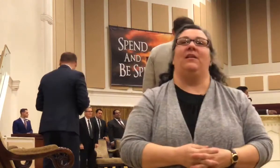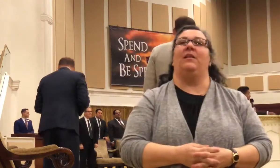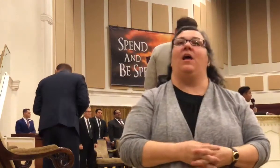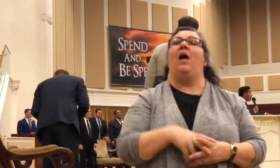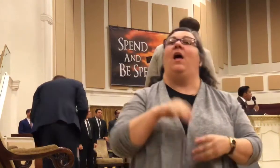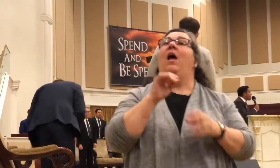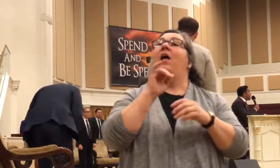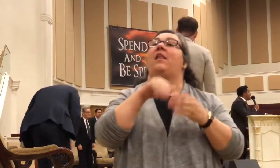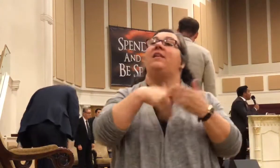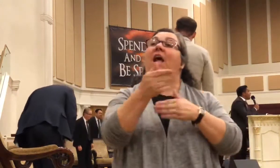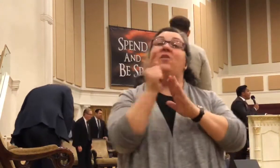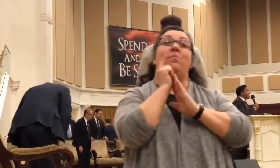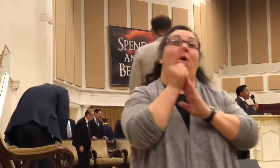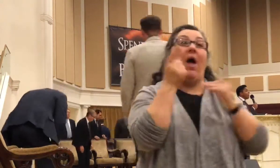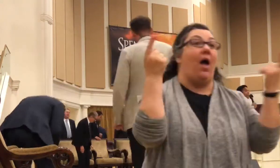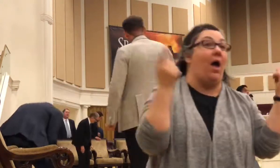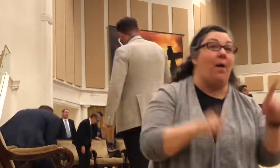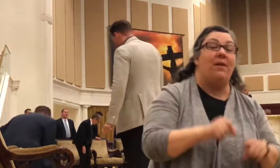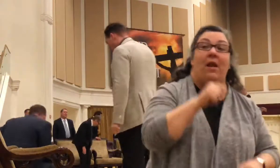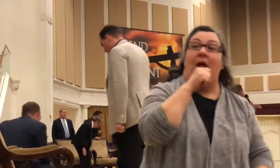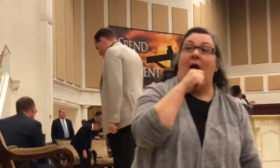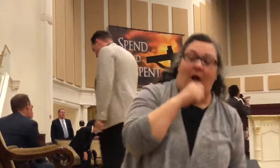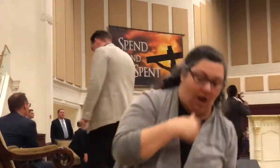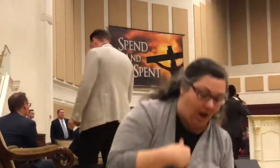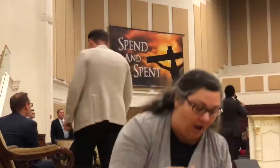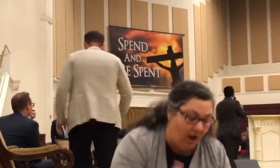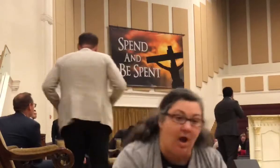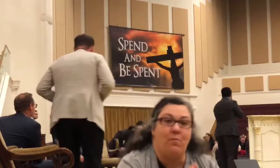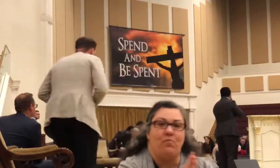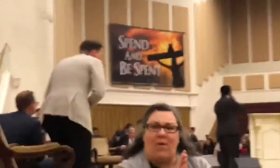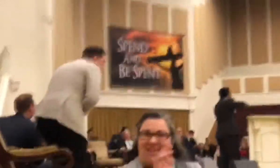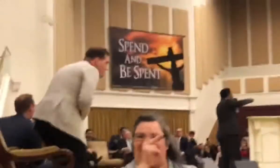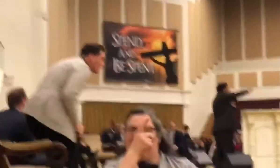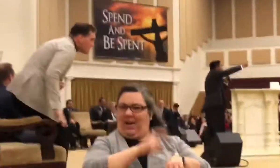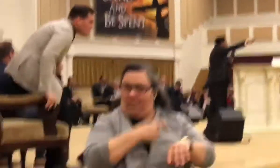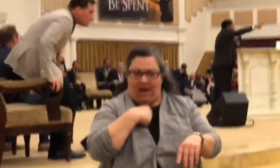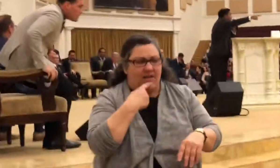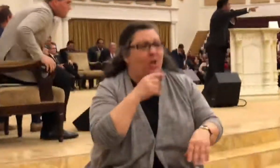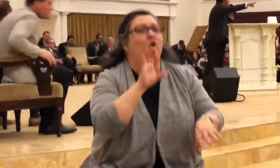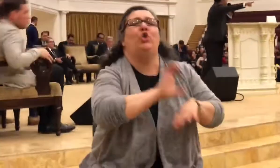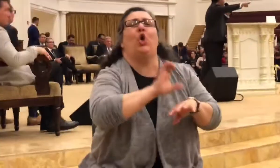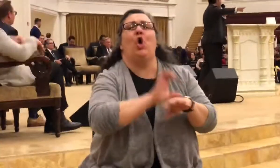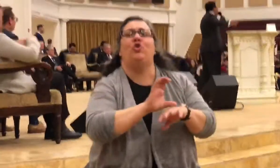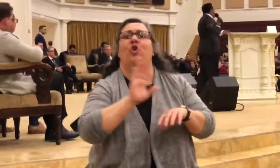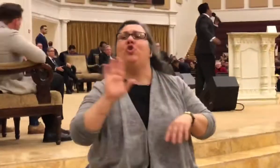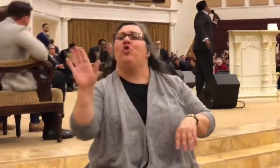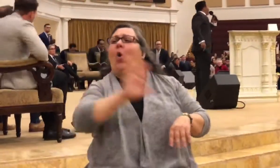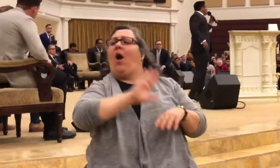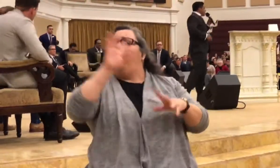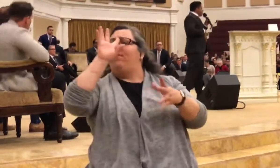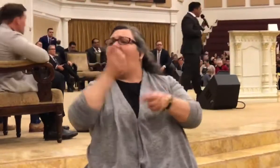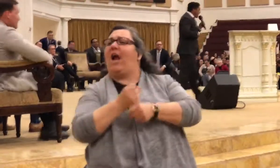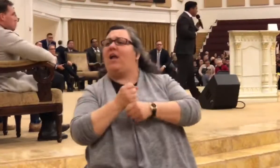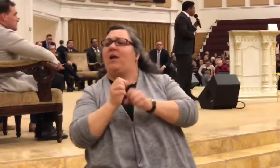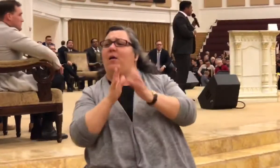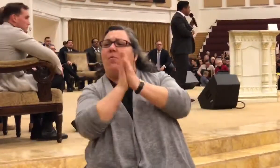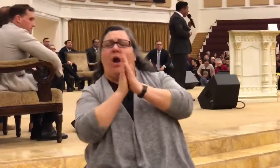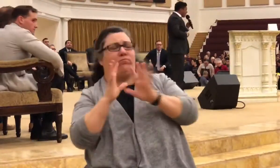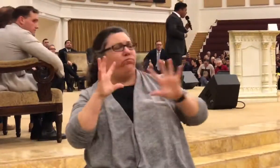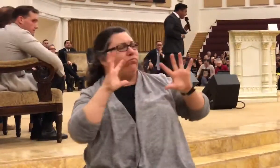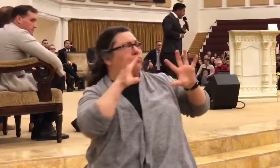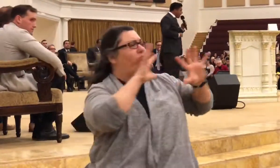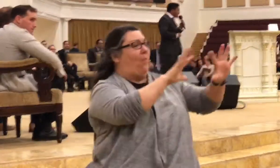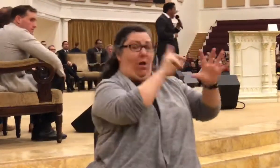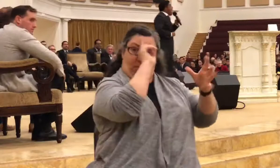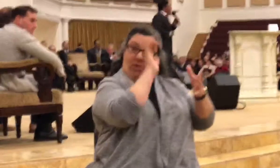In that next moment, that lady, I began to pray and I said, all the church, I want you to stretch your faith this way. I want you to believe that she's